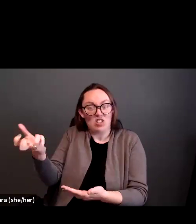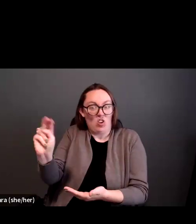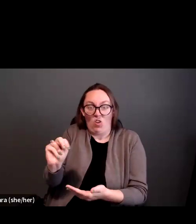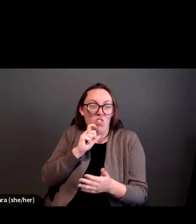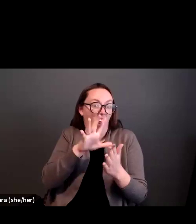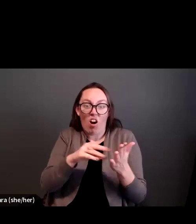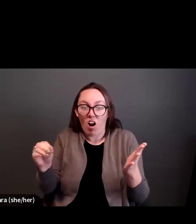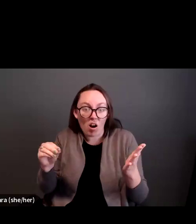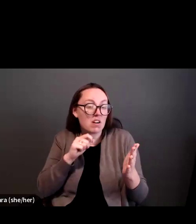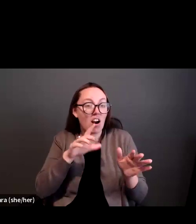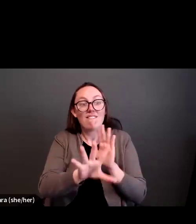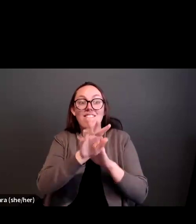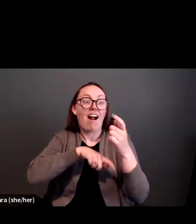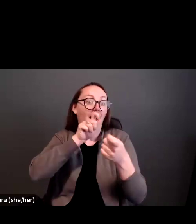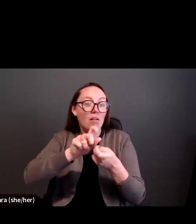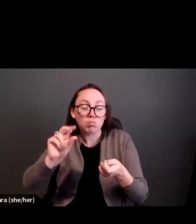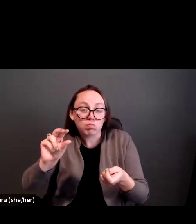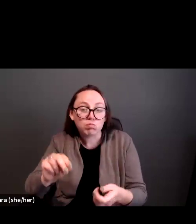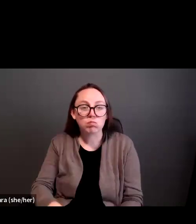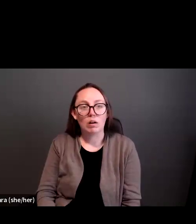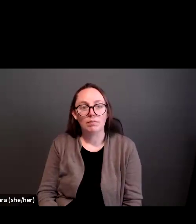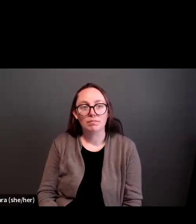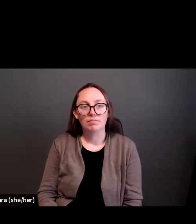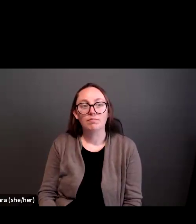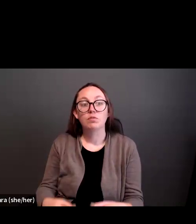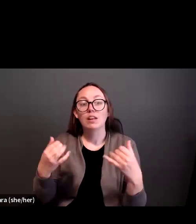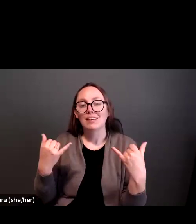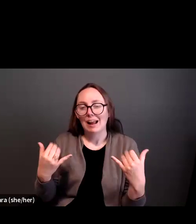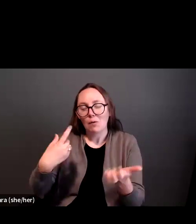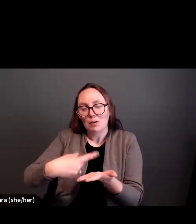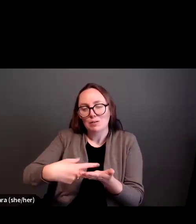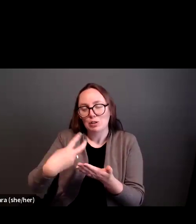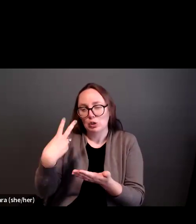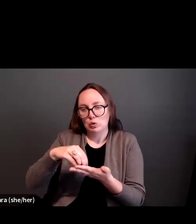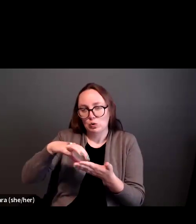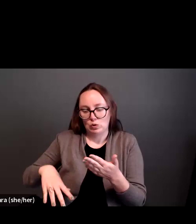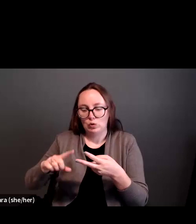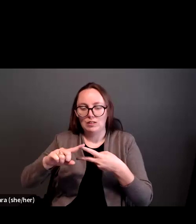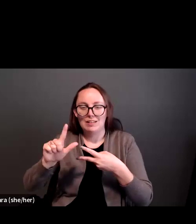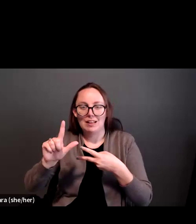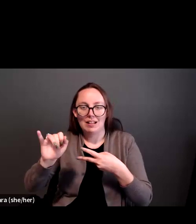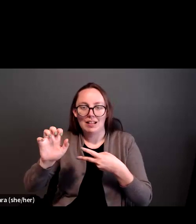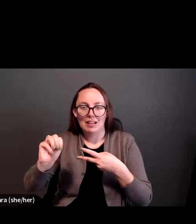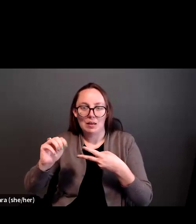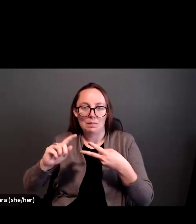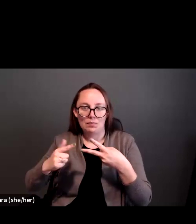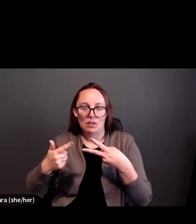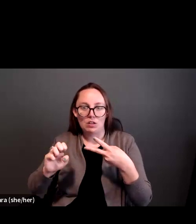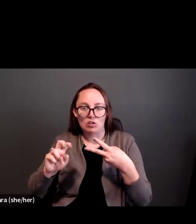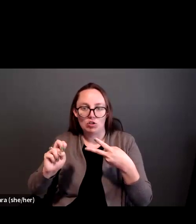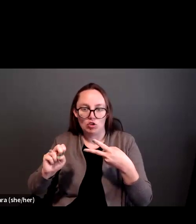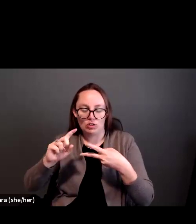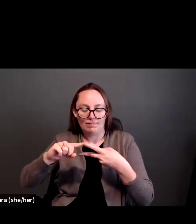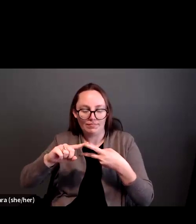printing and design, I want to talk about Liam and Jean. They just recently graduated, but Liam was a political science major and Jean was a historic